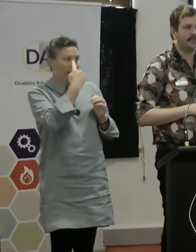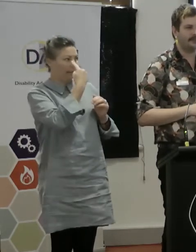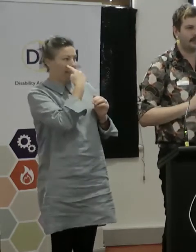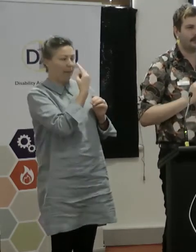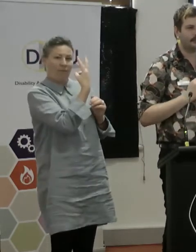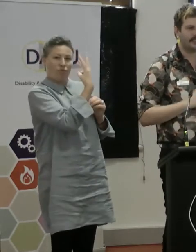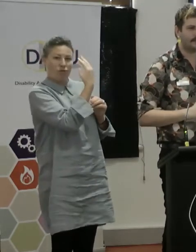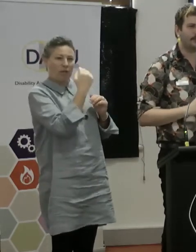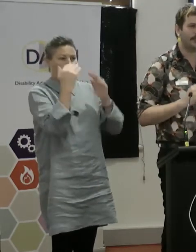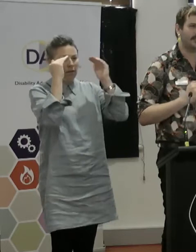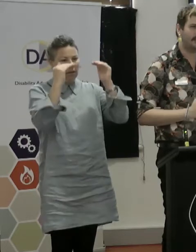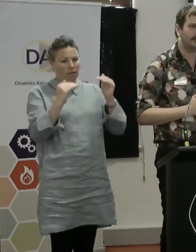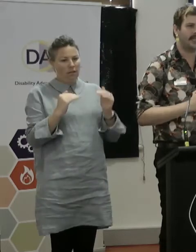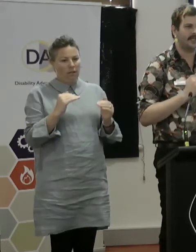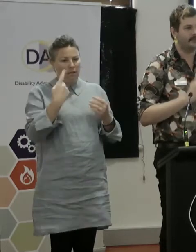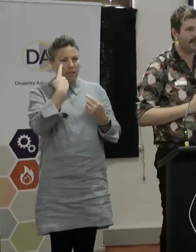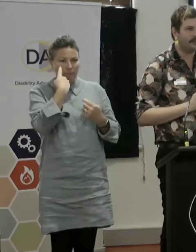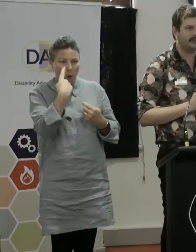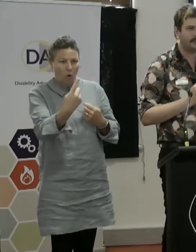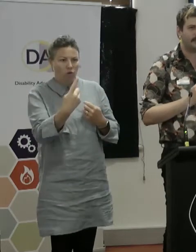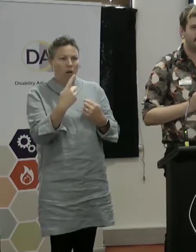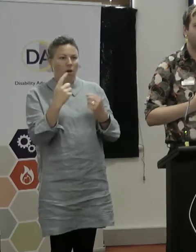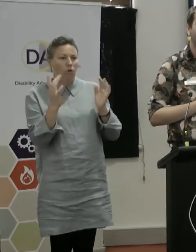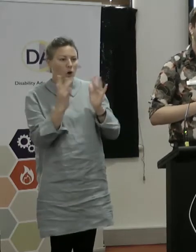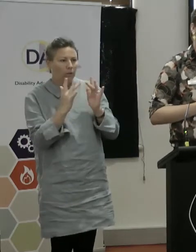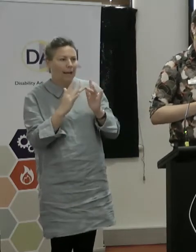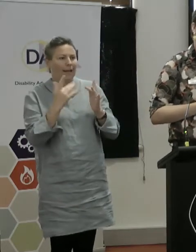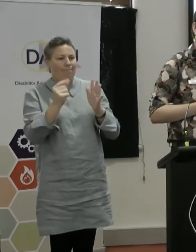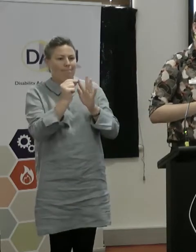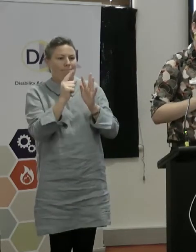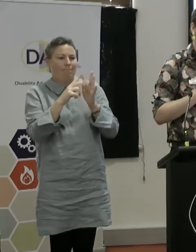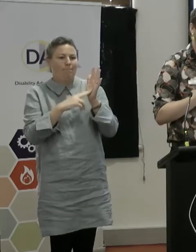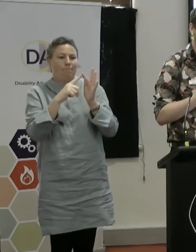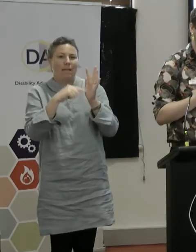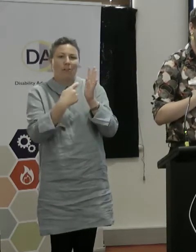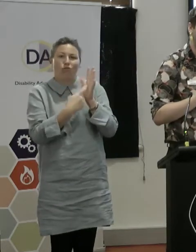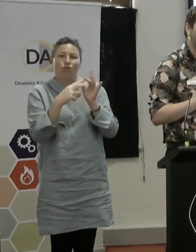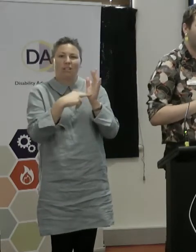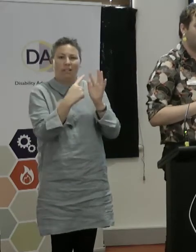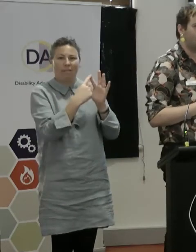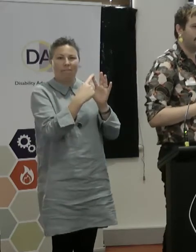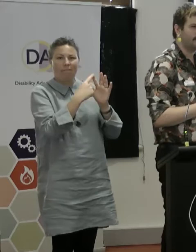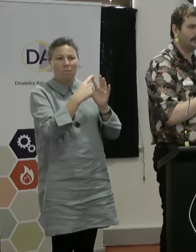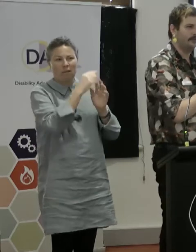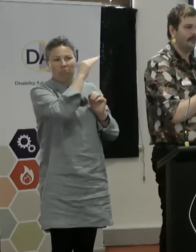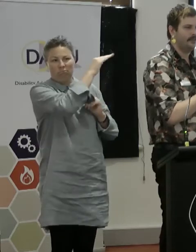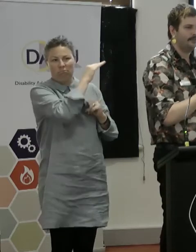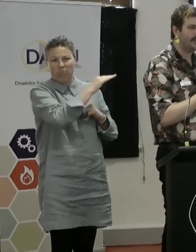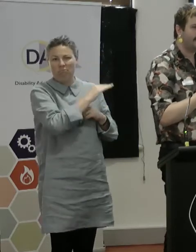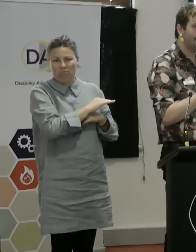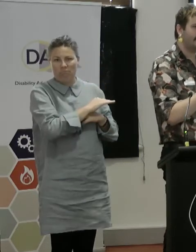the 3 levels are called exposure, contact, and penetrative abuse, and the framework is sort of,